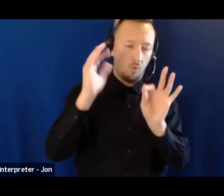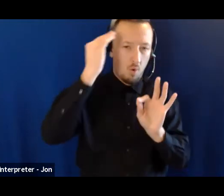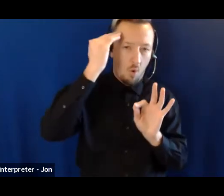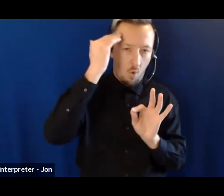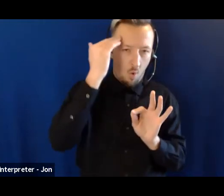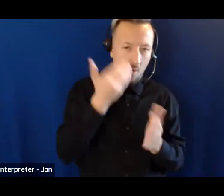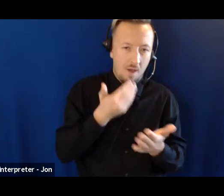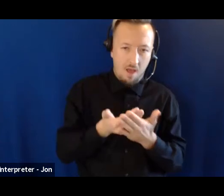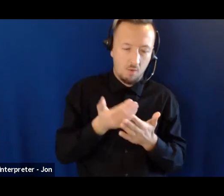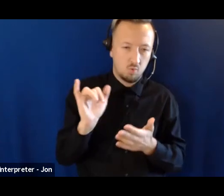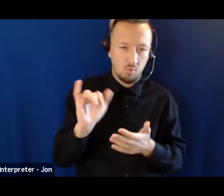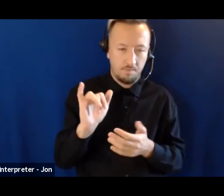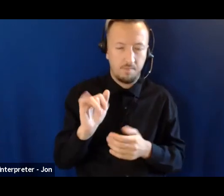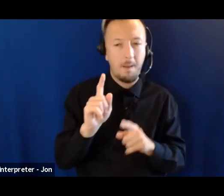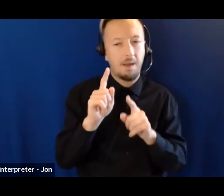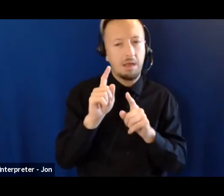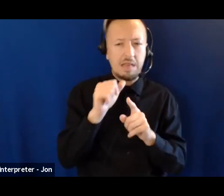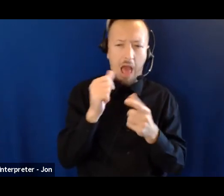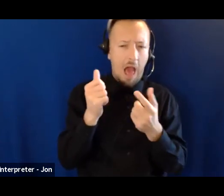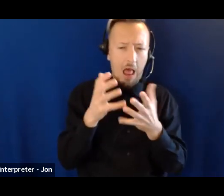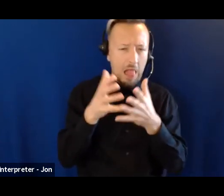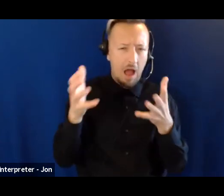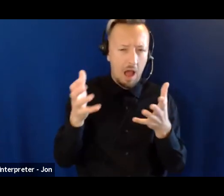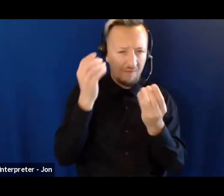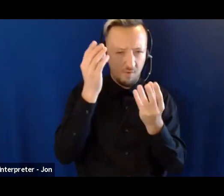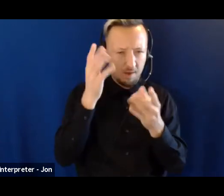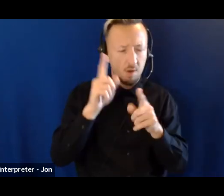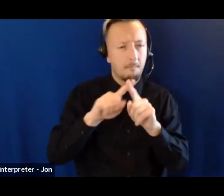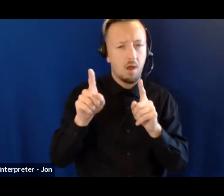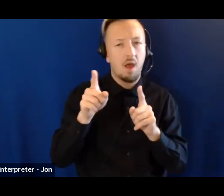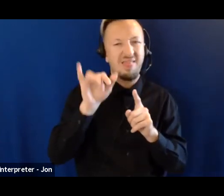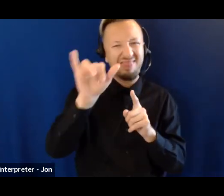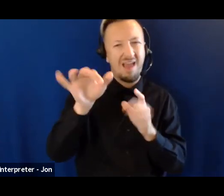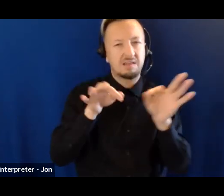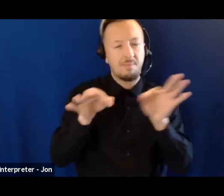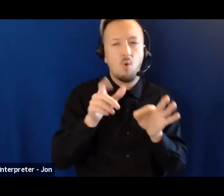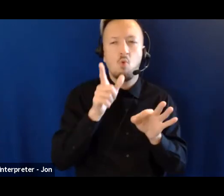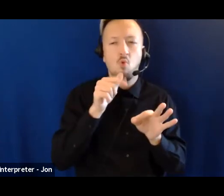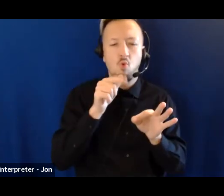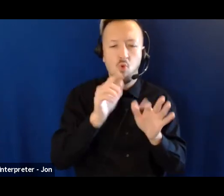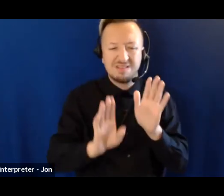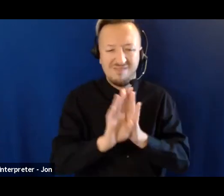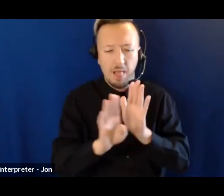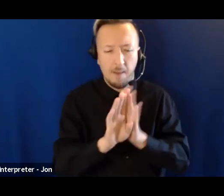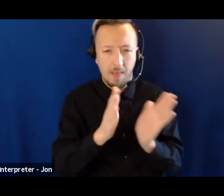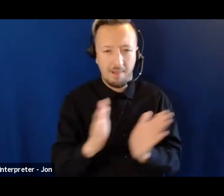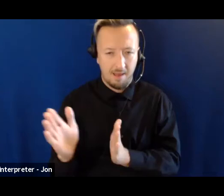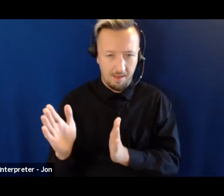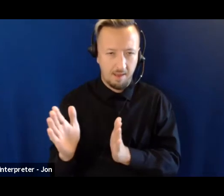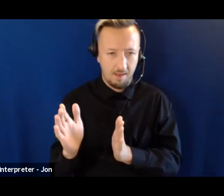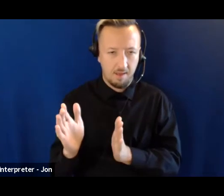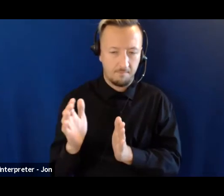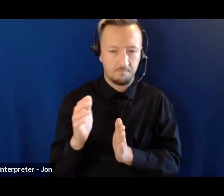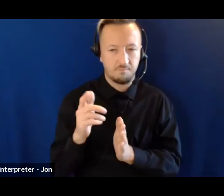it's not big, but it talks about who develops the plan. And so it goes into a little more